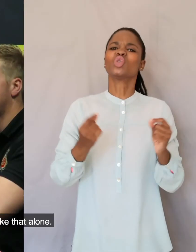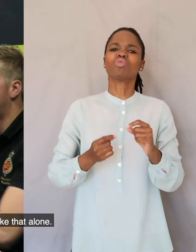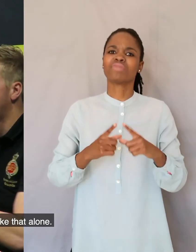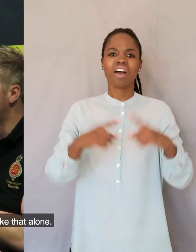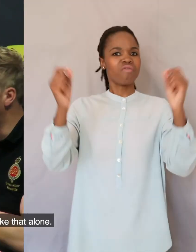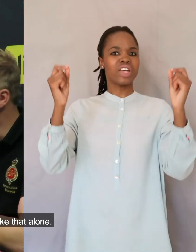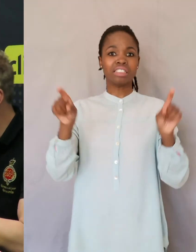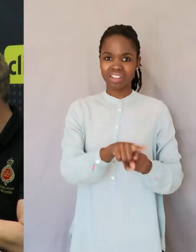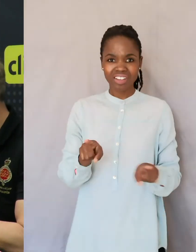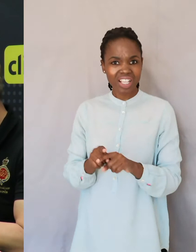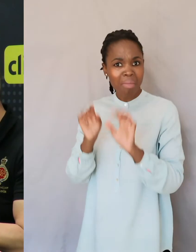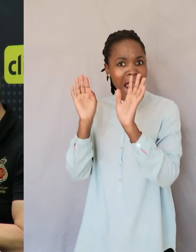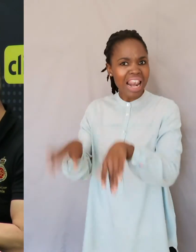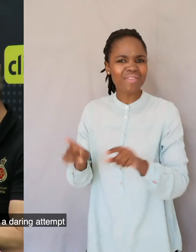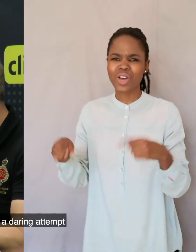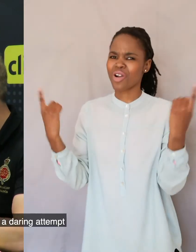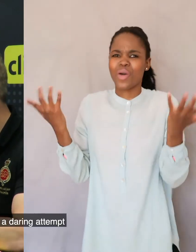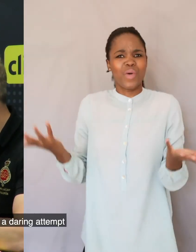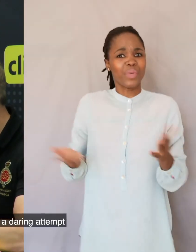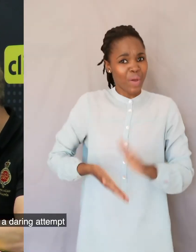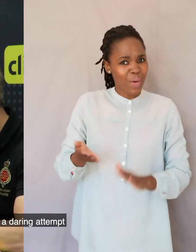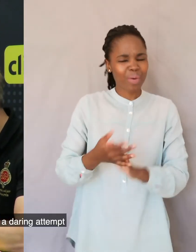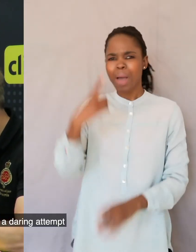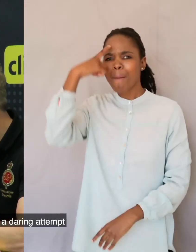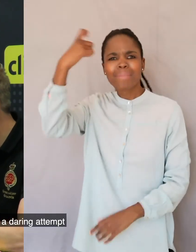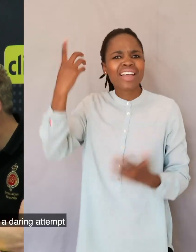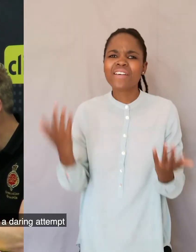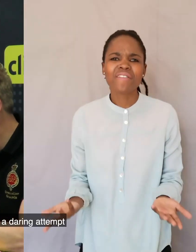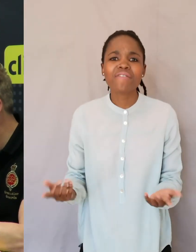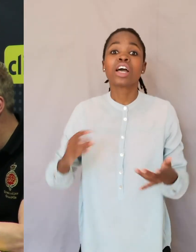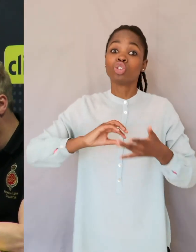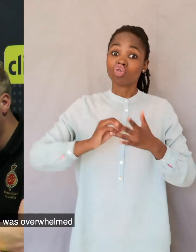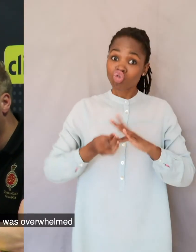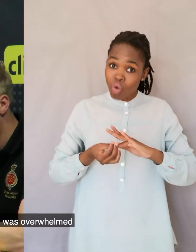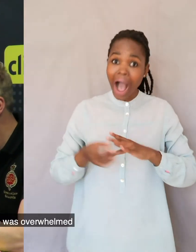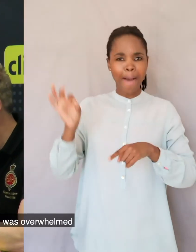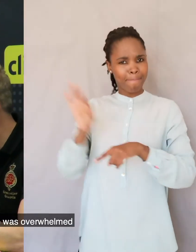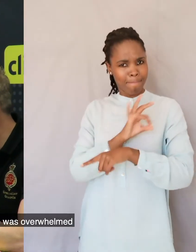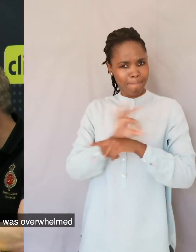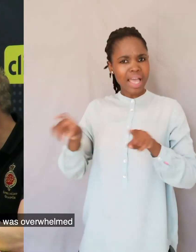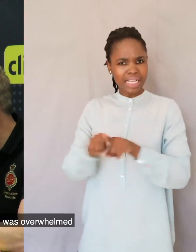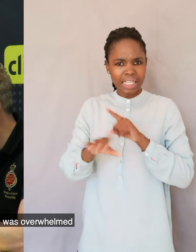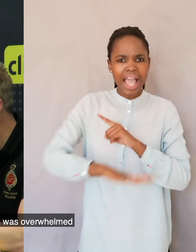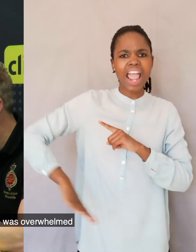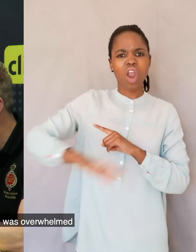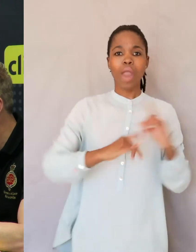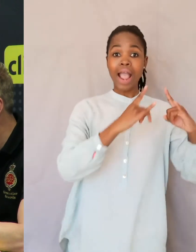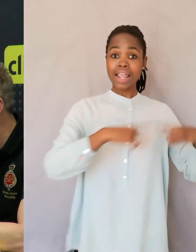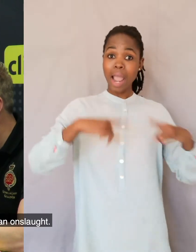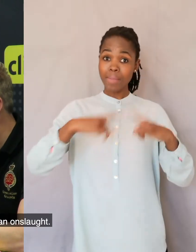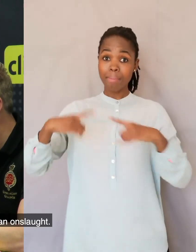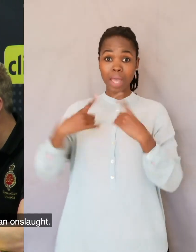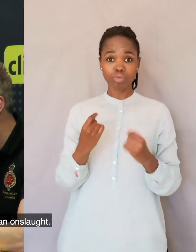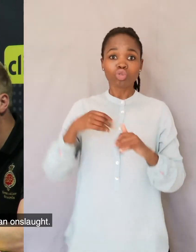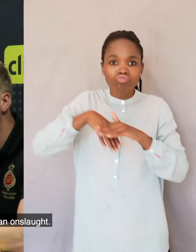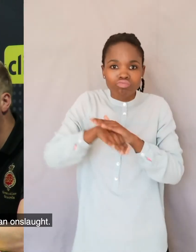did. Don't leave someone like that alone. It's just unbelievable. Despite a daring attempt to infiltrate the enemy camp. He was overwhelmed